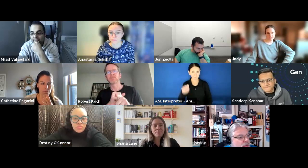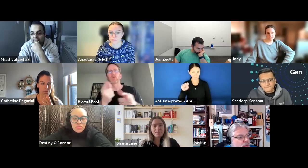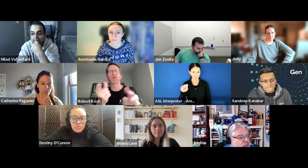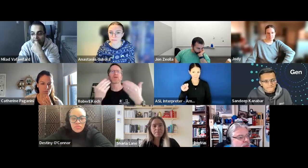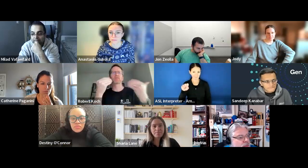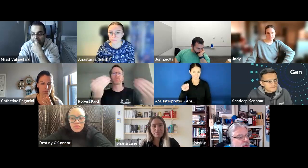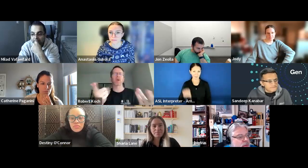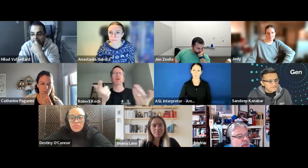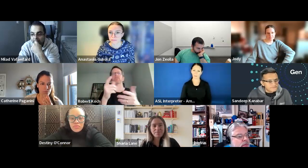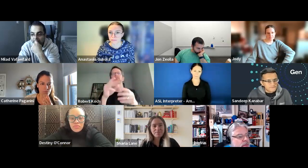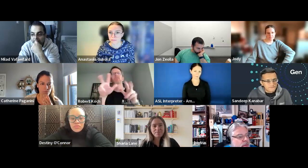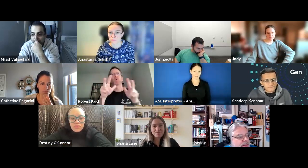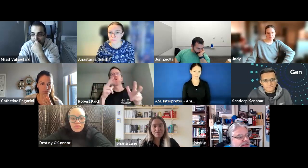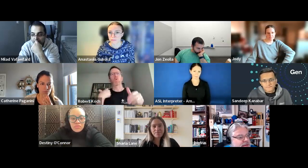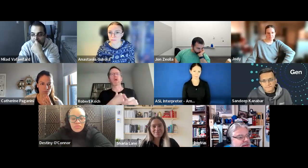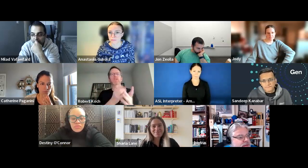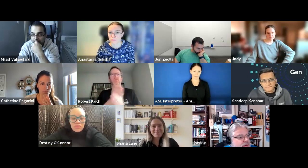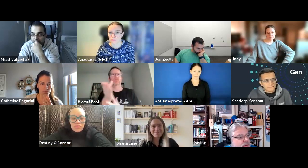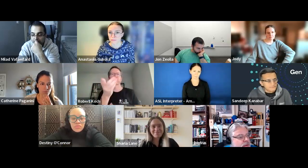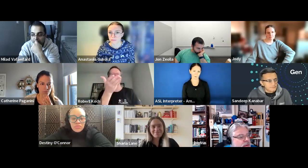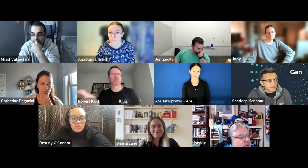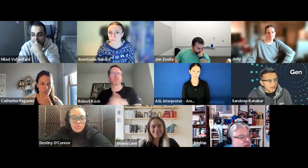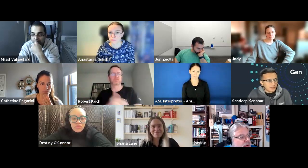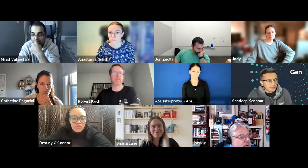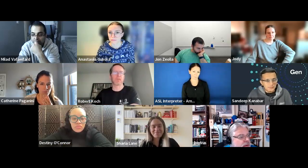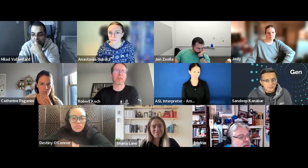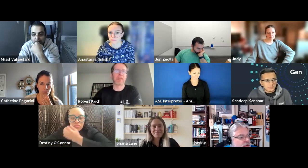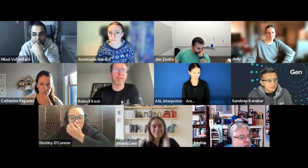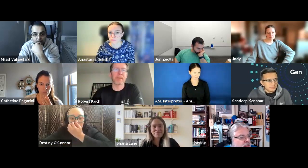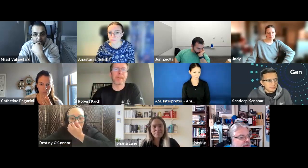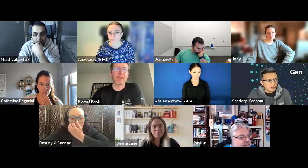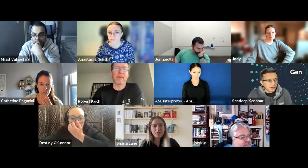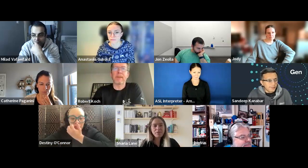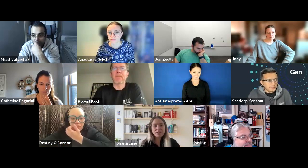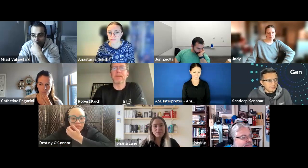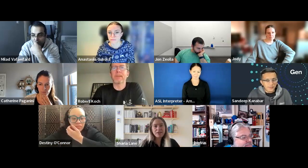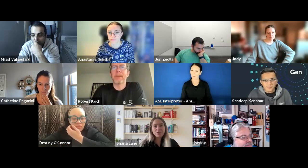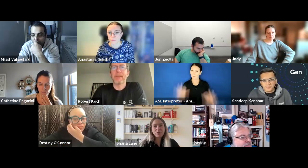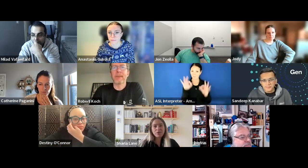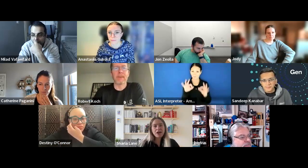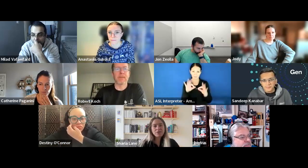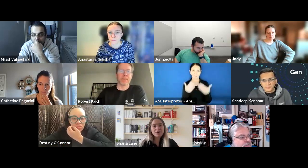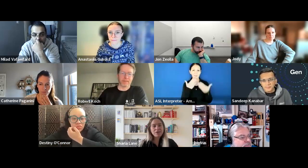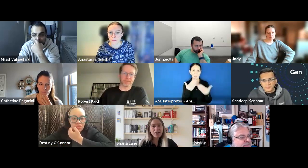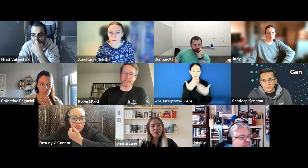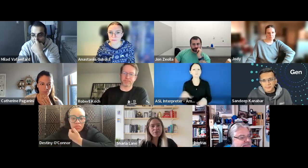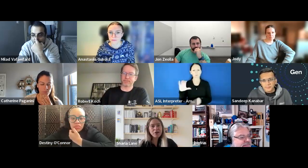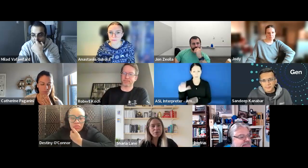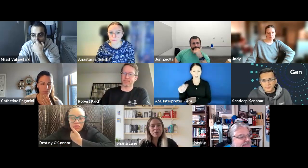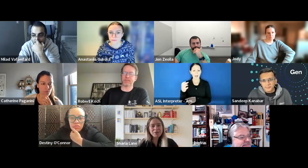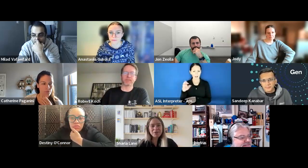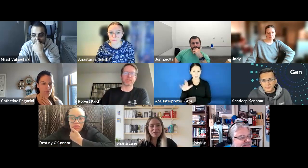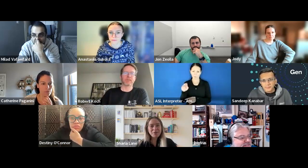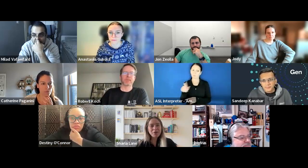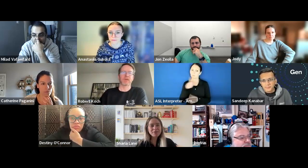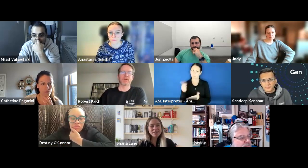Yes. Oh, okay, fantastic. You can go right ahead and walk us through. Perfect. Thank you. So Catherine definitely